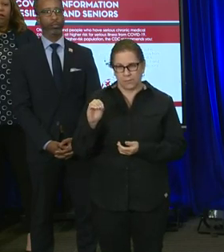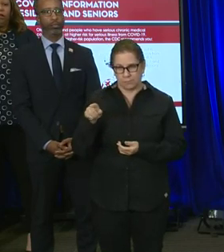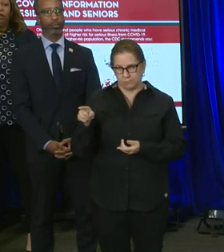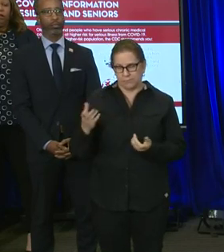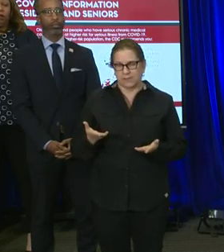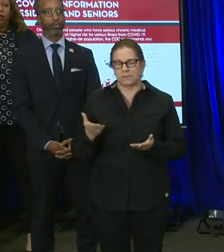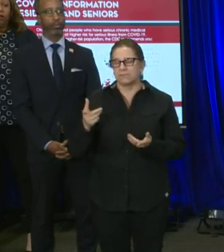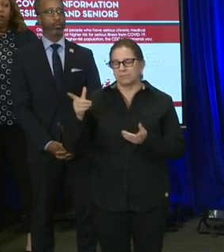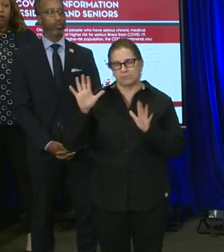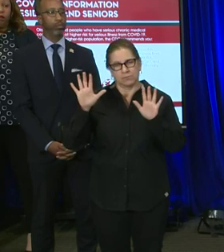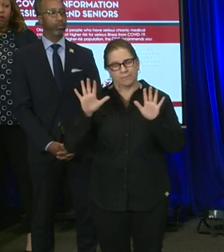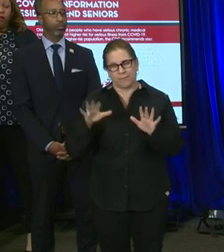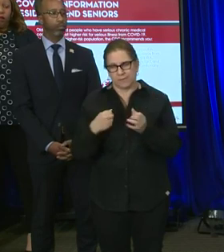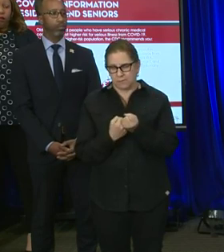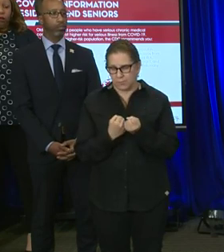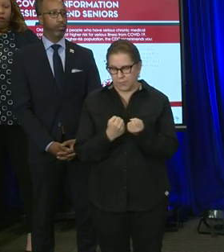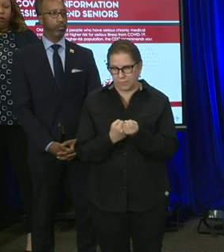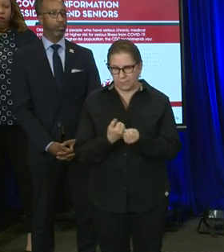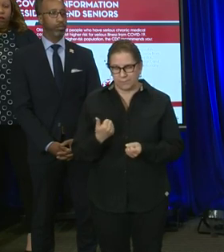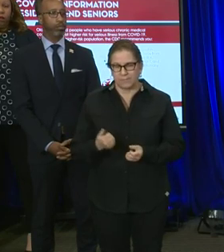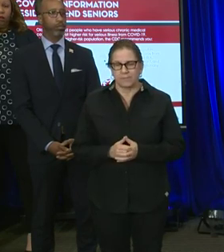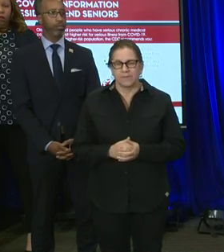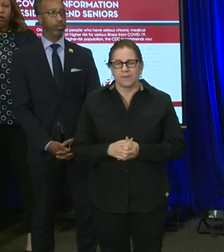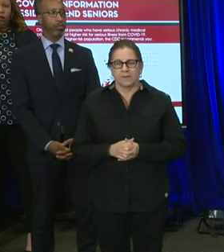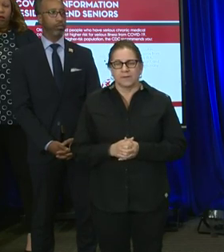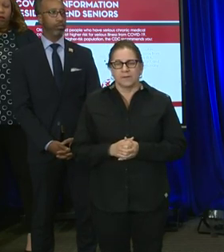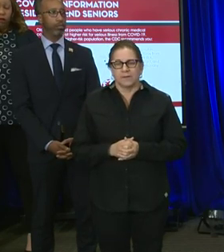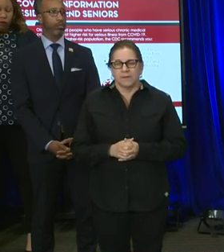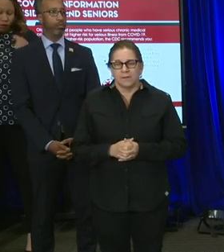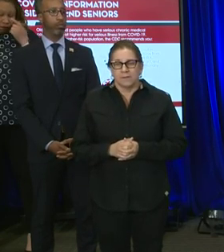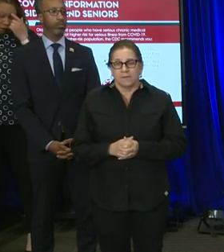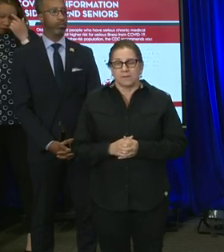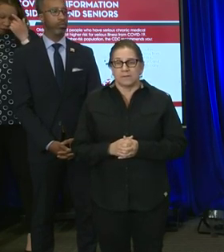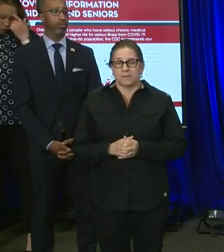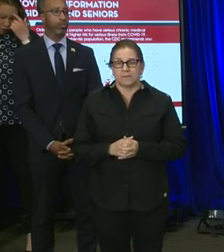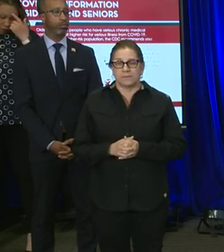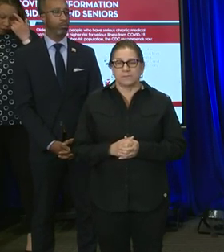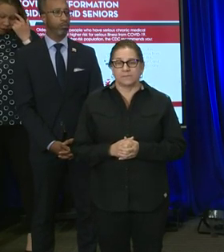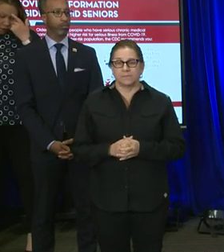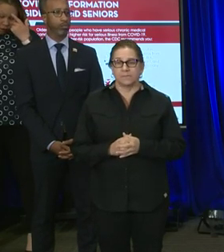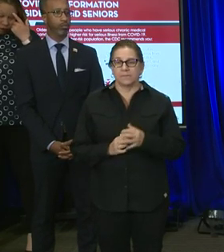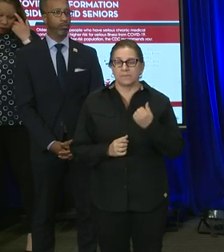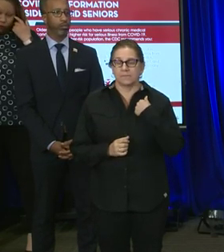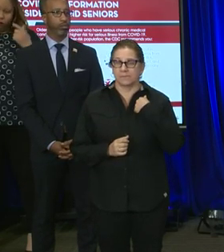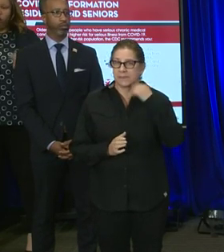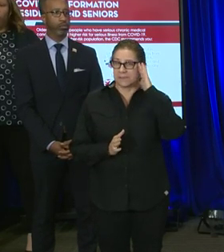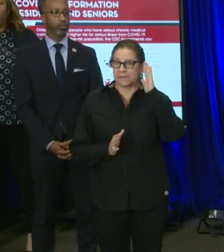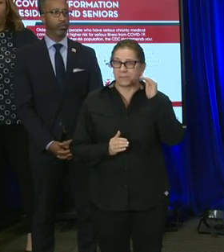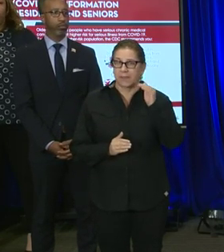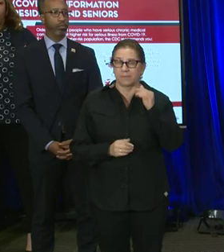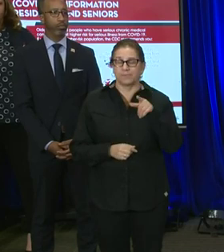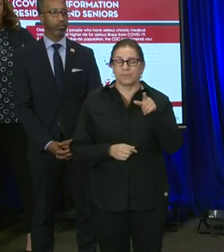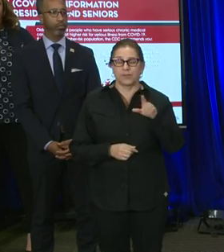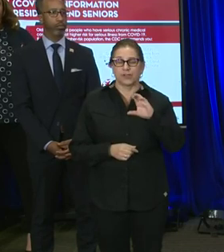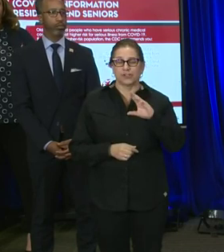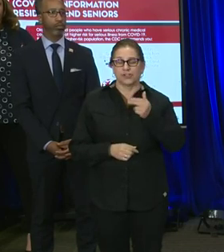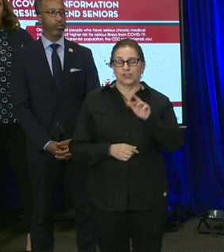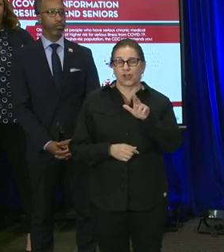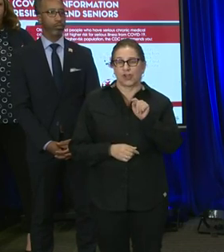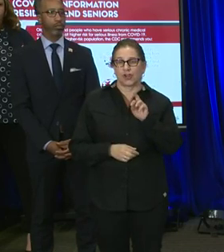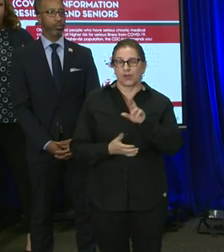is our full expectation that public charter schools will follow this updated DCPS operating